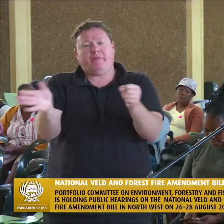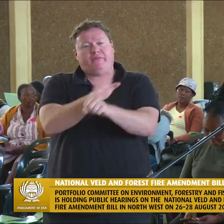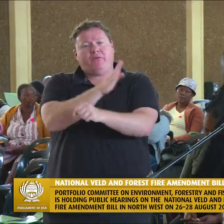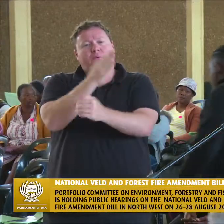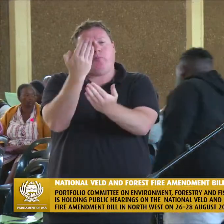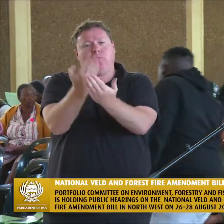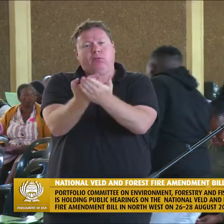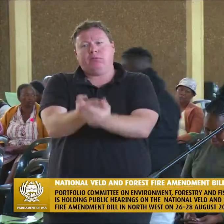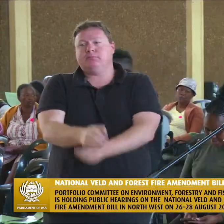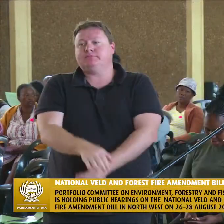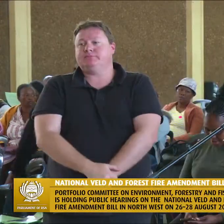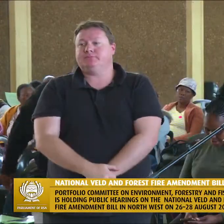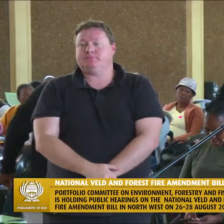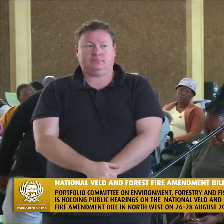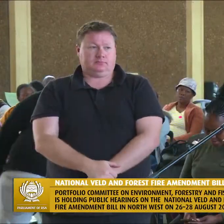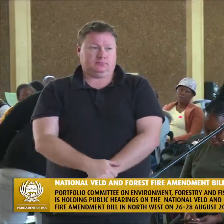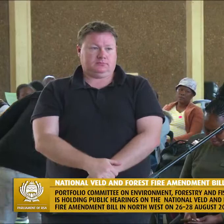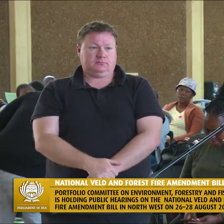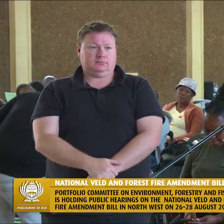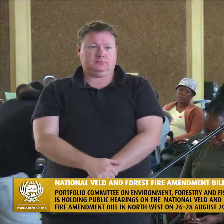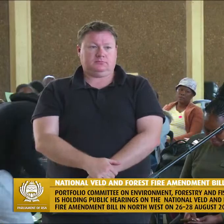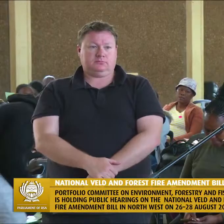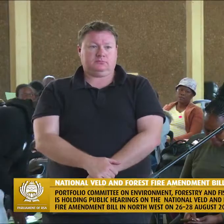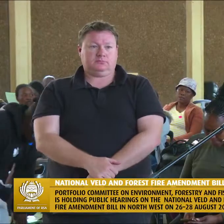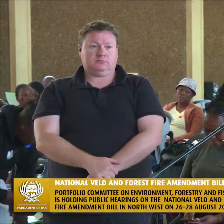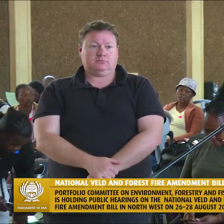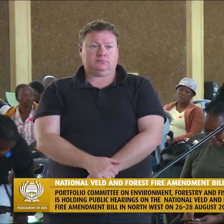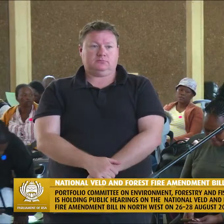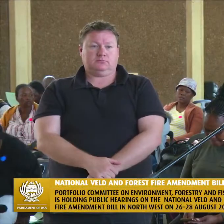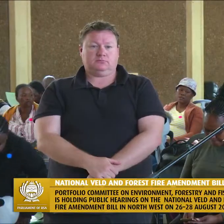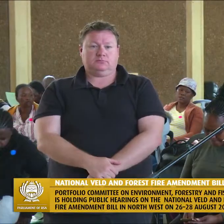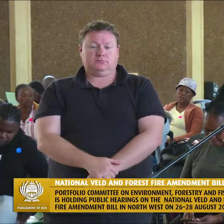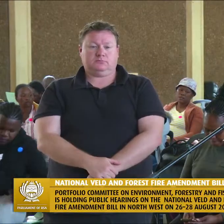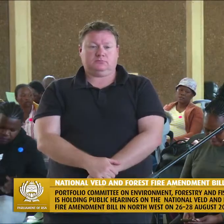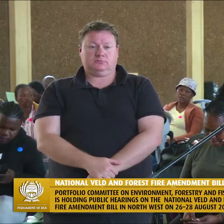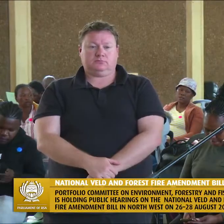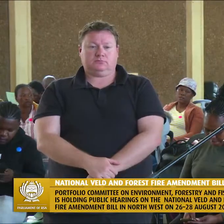regarding the bill we are not doing justice